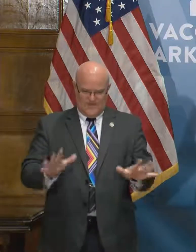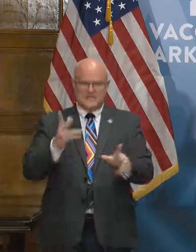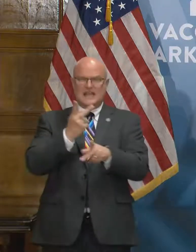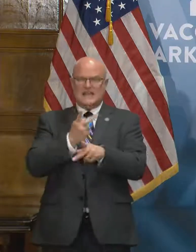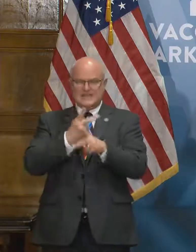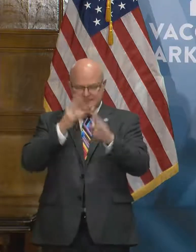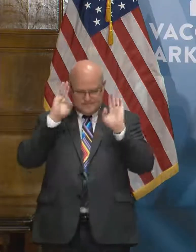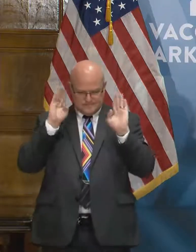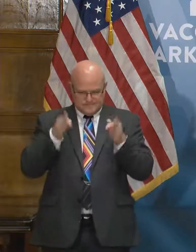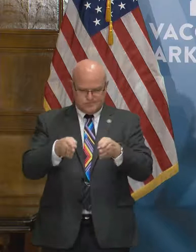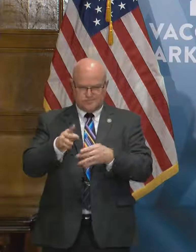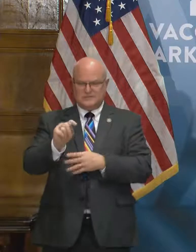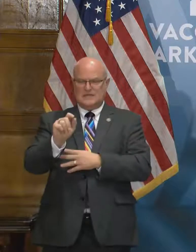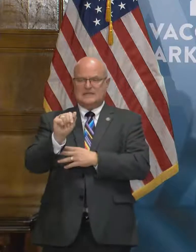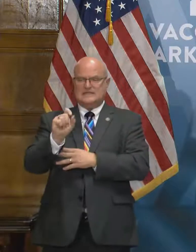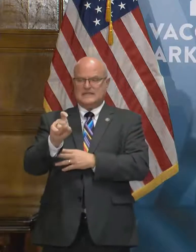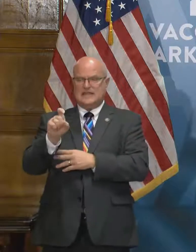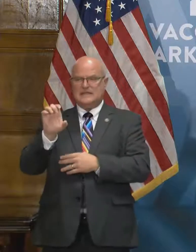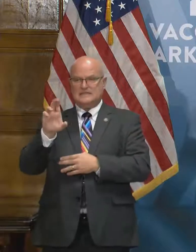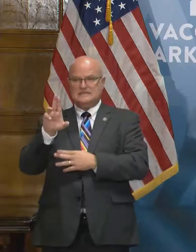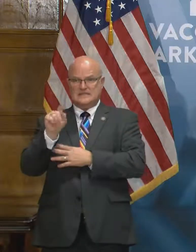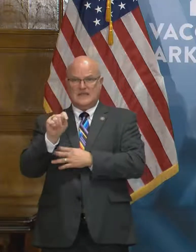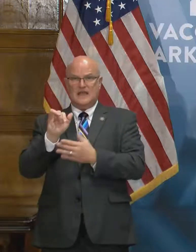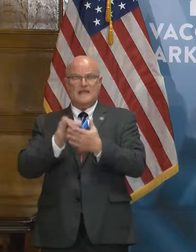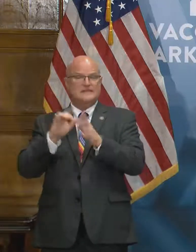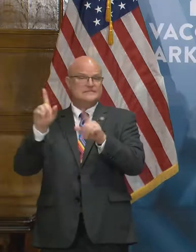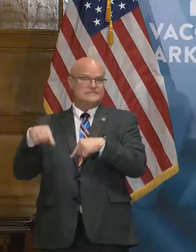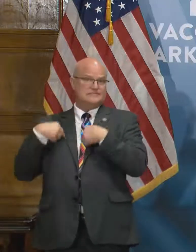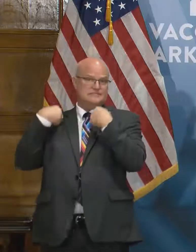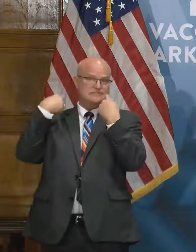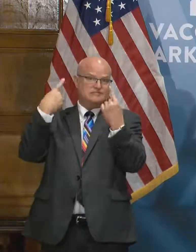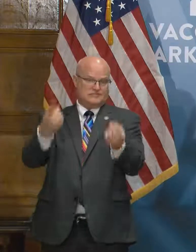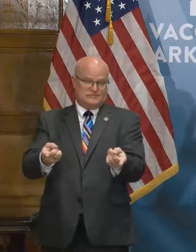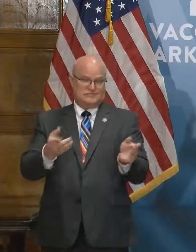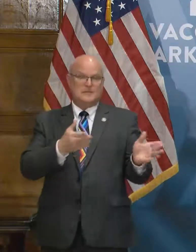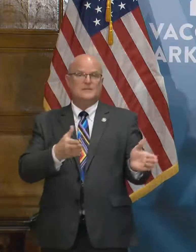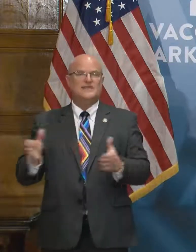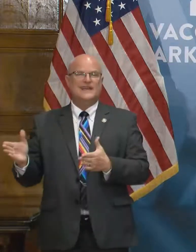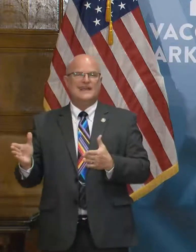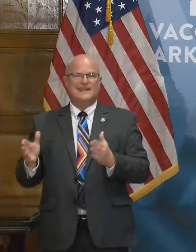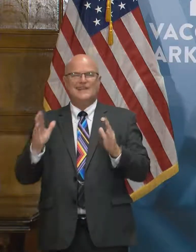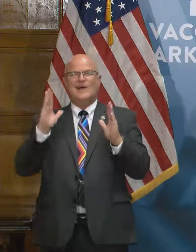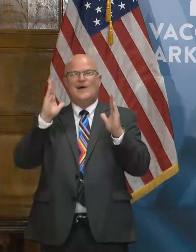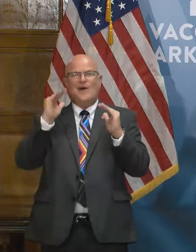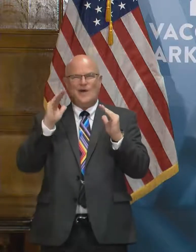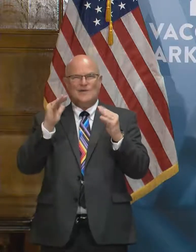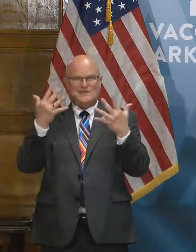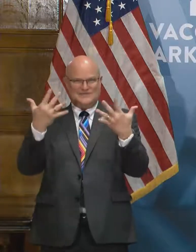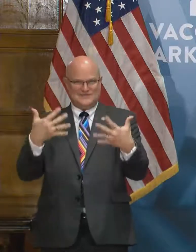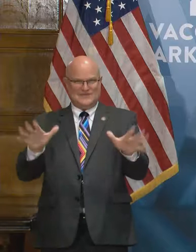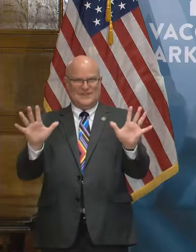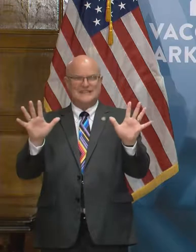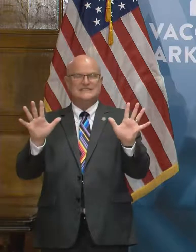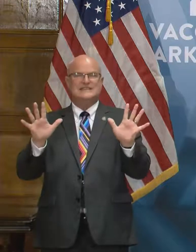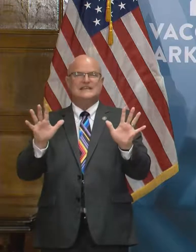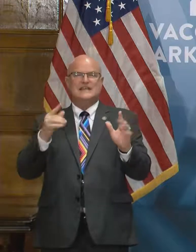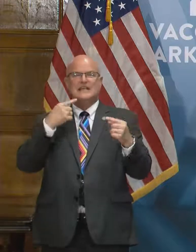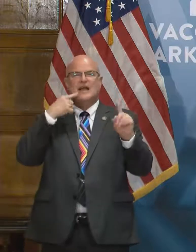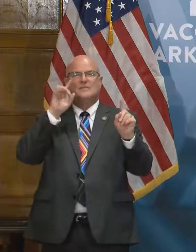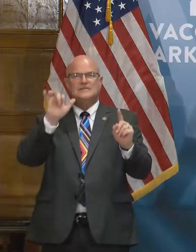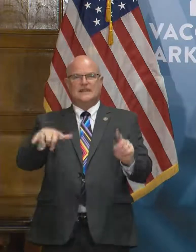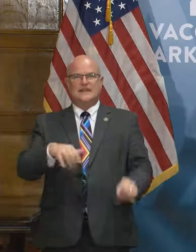our focus on the tax cuts, which was the plan all along. And so hopefully that'll be the case, and we'll work with them to accomplish